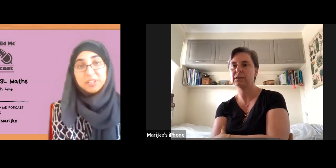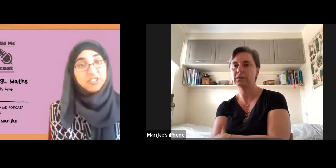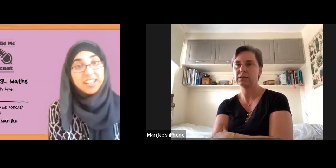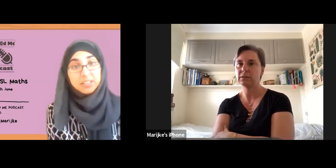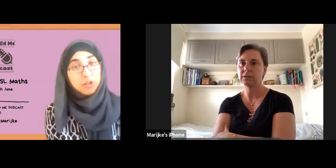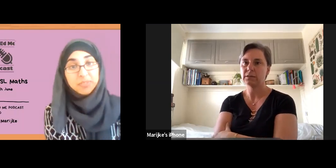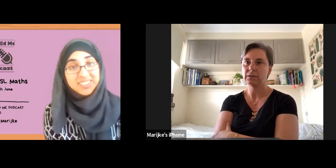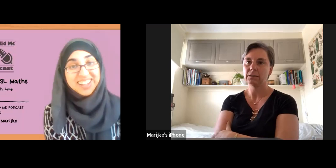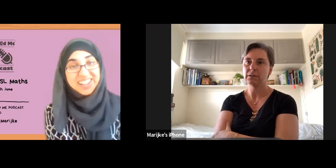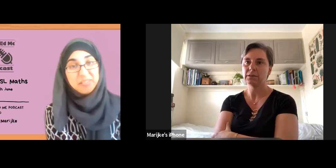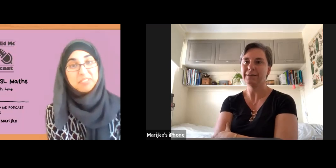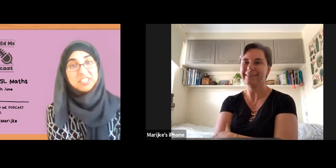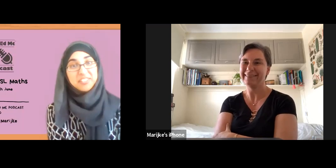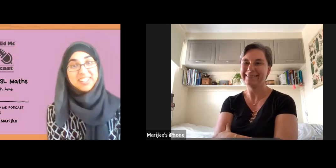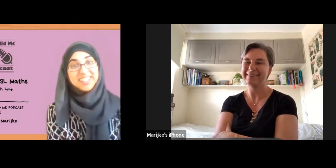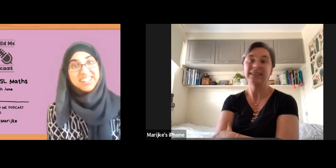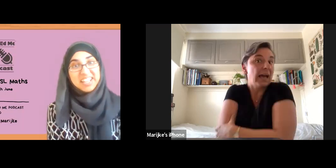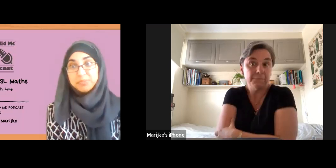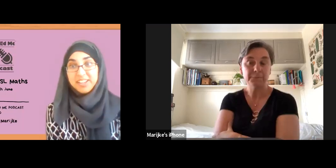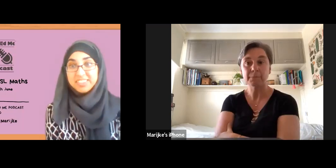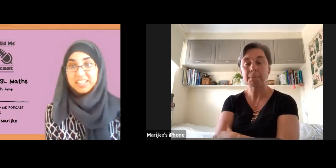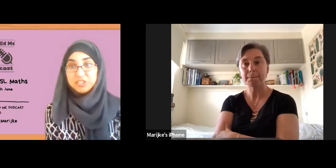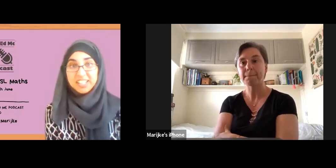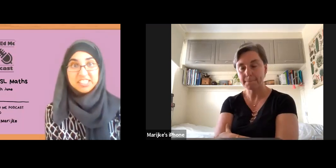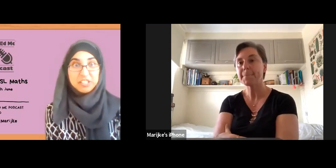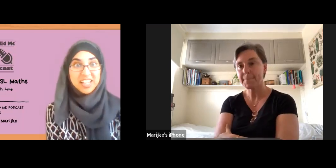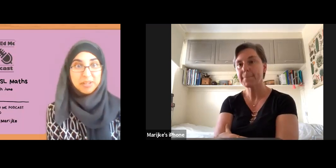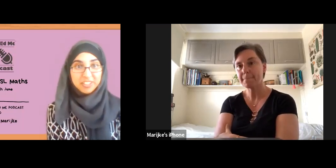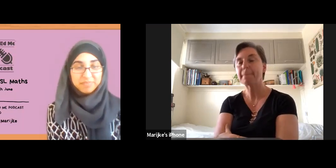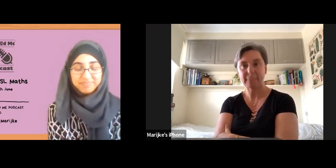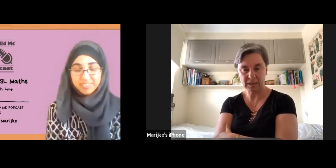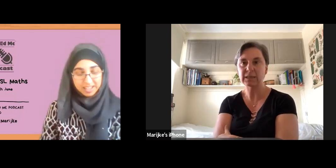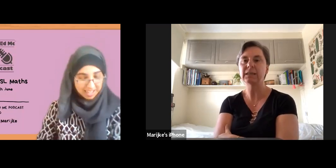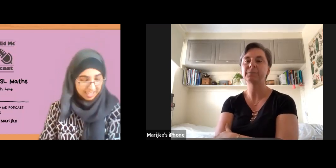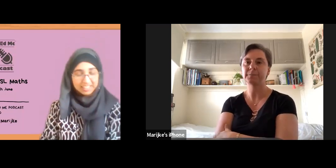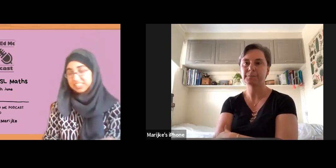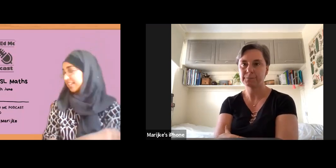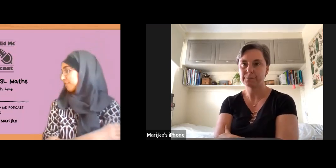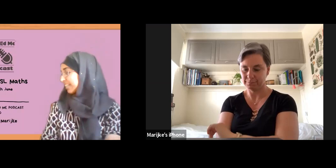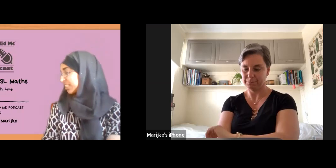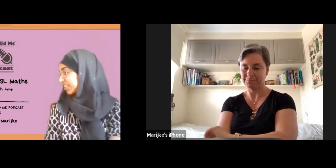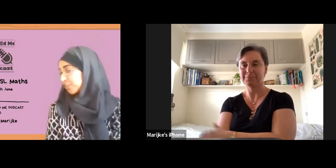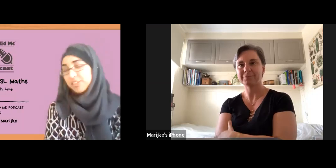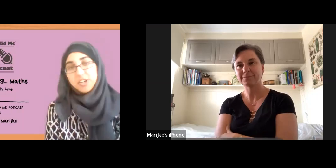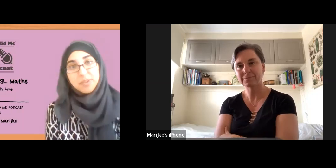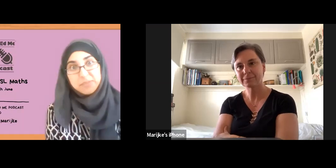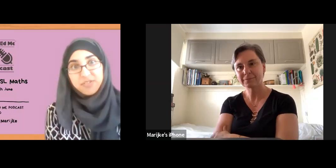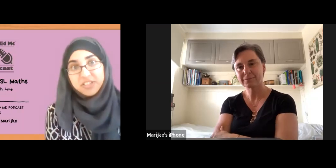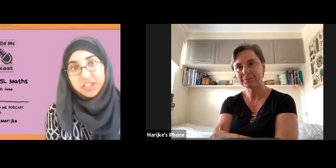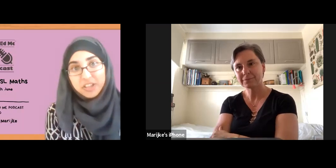online at the moment. So it's worth utilising your time at home. Exactly. Excellent. Right. So we're going to move on to the